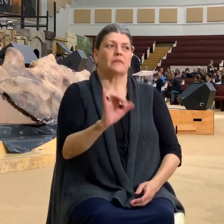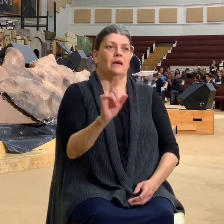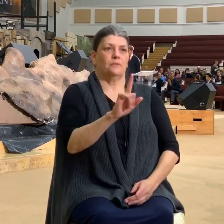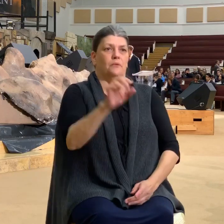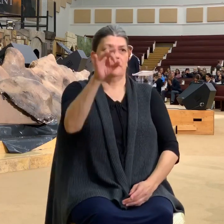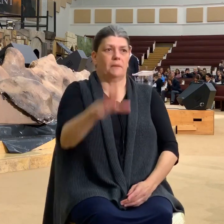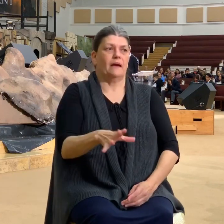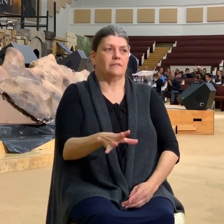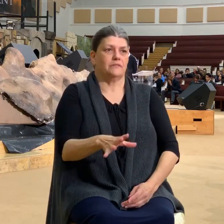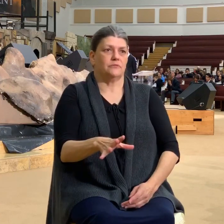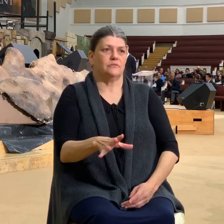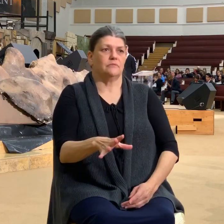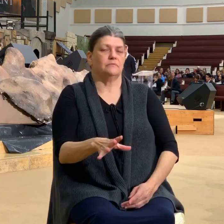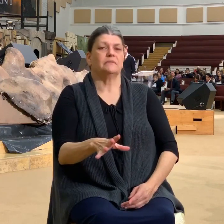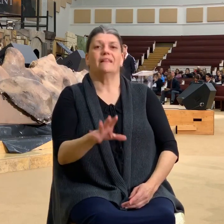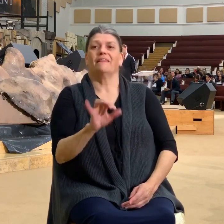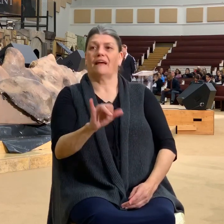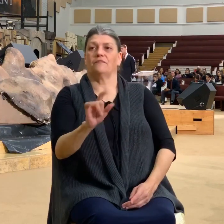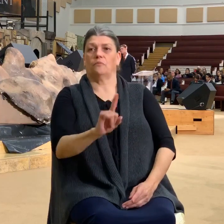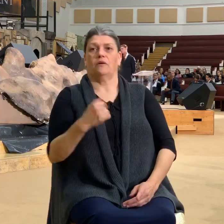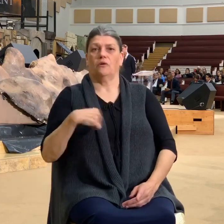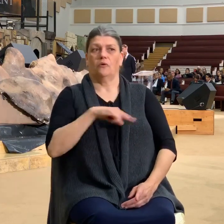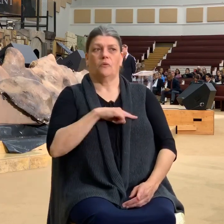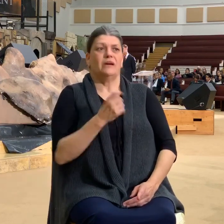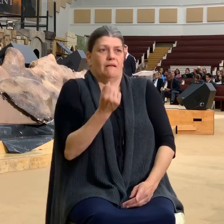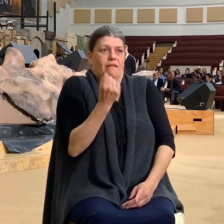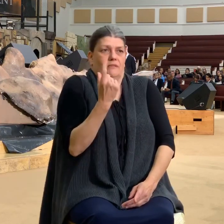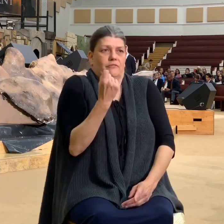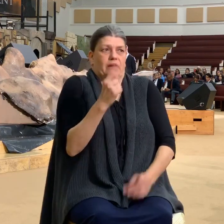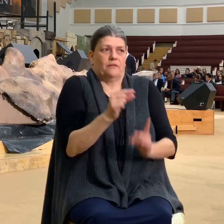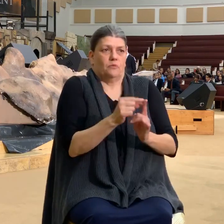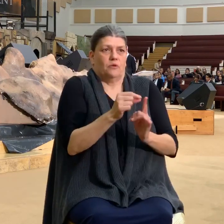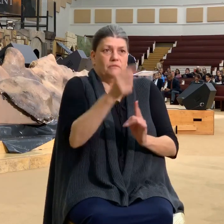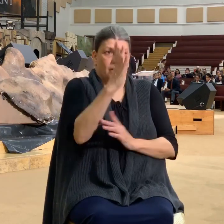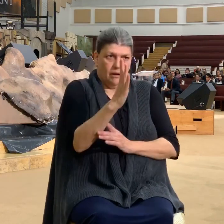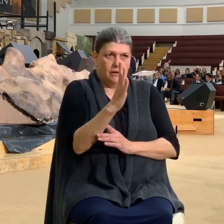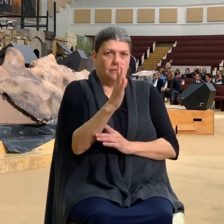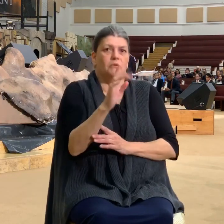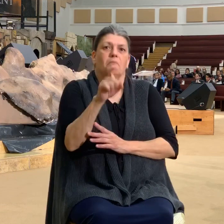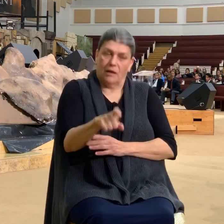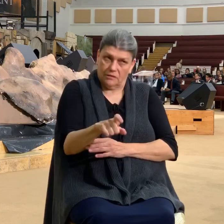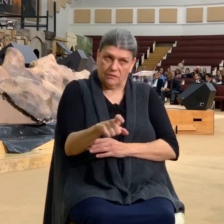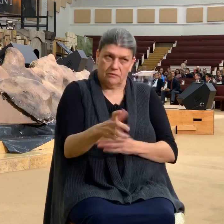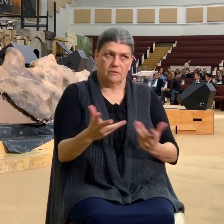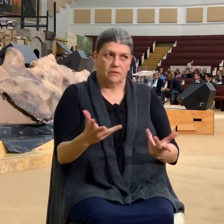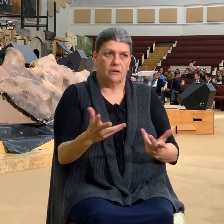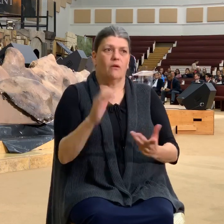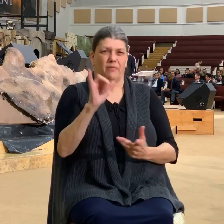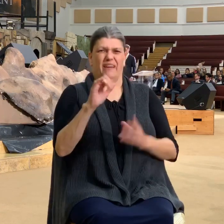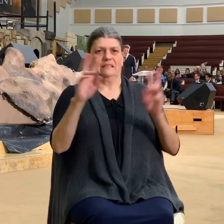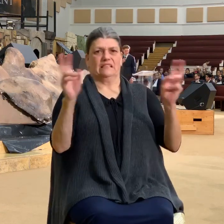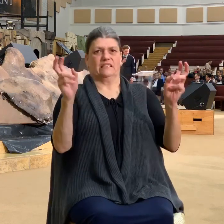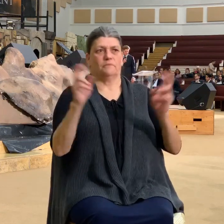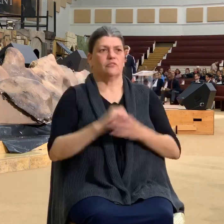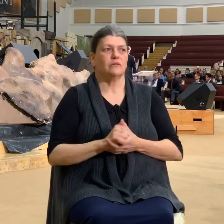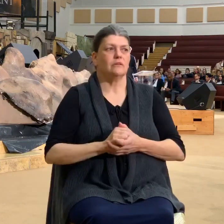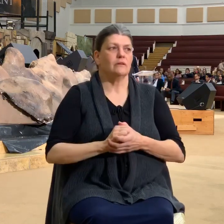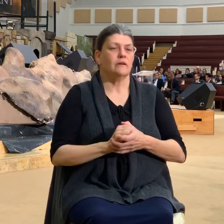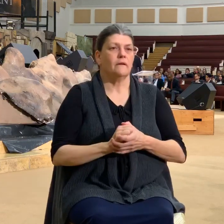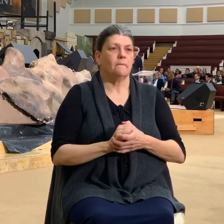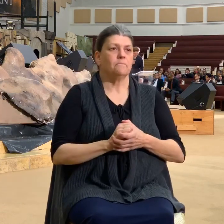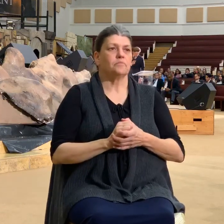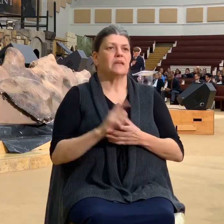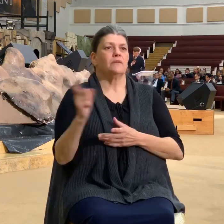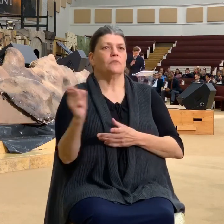pastor, that's where we come from, and understanding what the Word of God has to say on that subject. All right, this question's